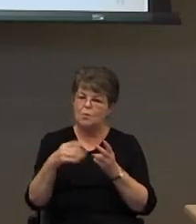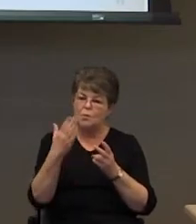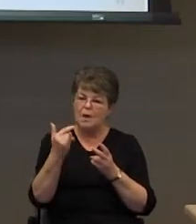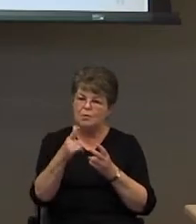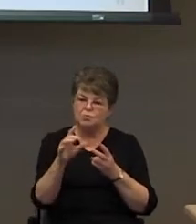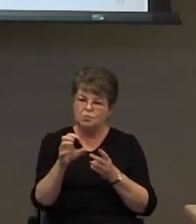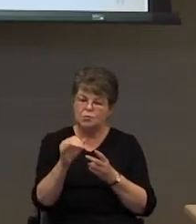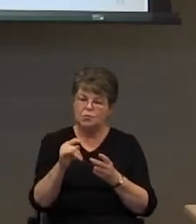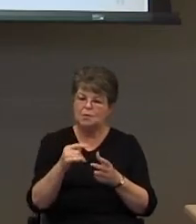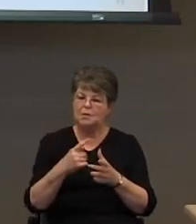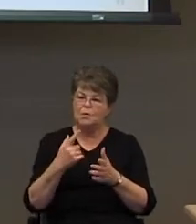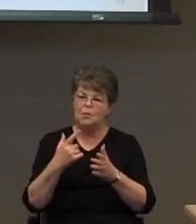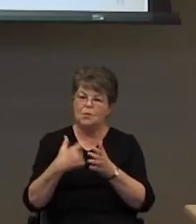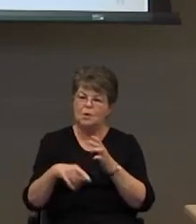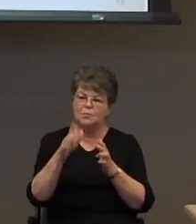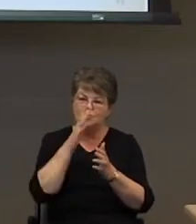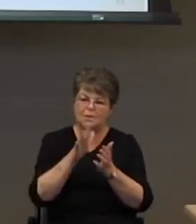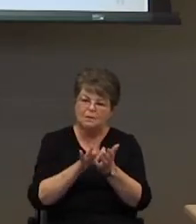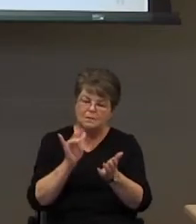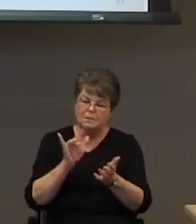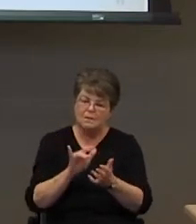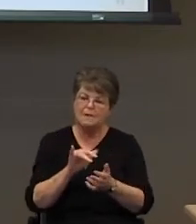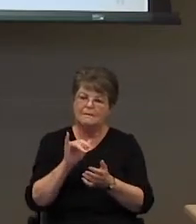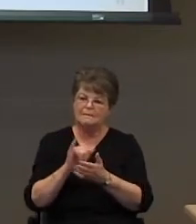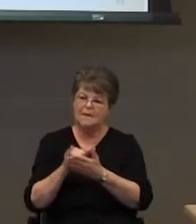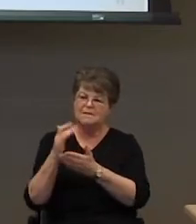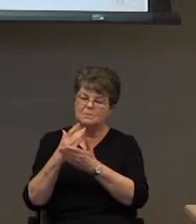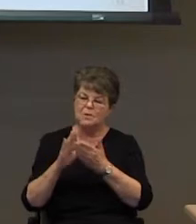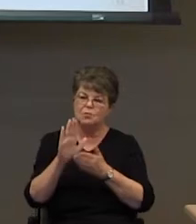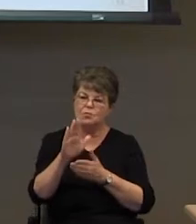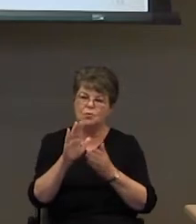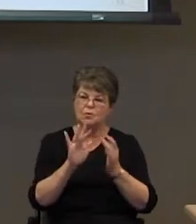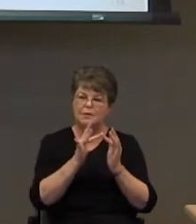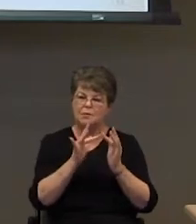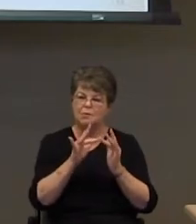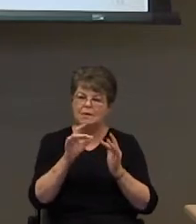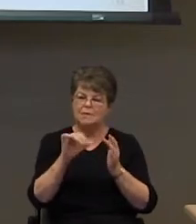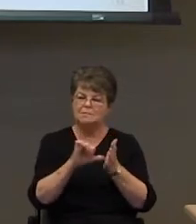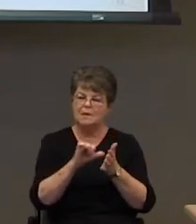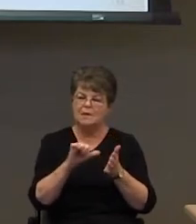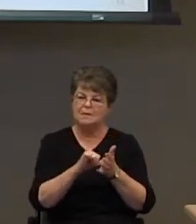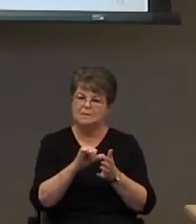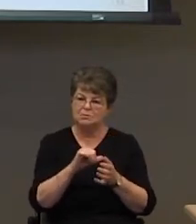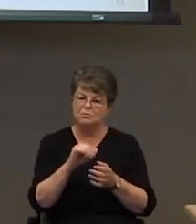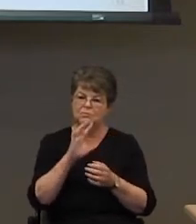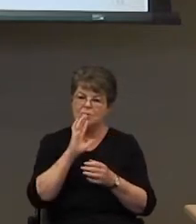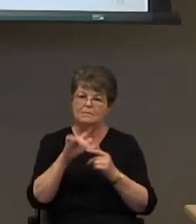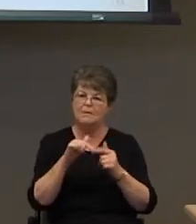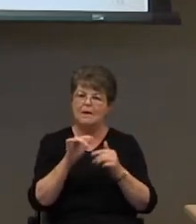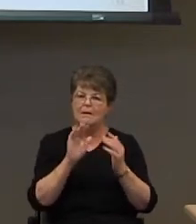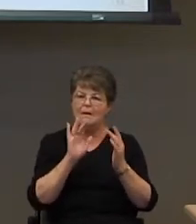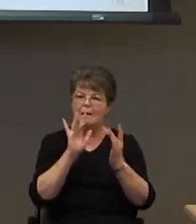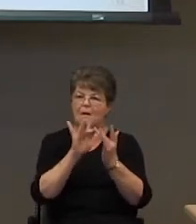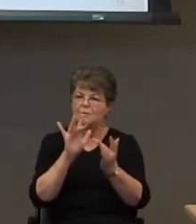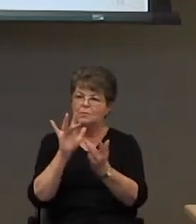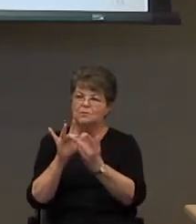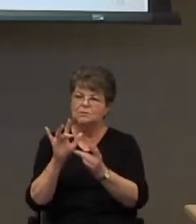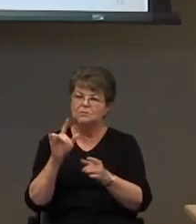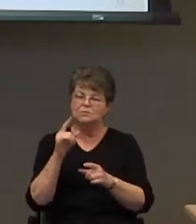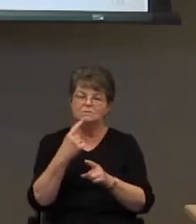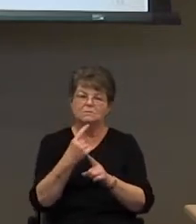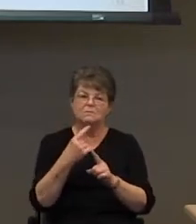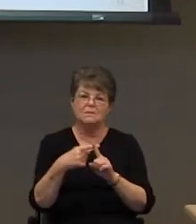And so having that community content piece as part of your website is as much important as your outreach that we're going to talk about in just a moment, as it